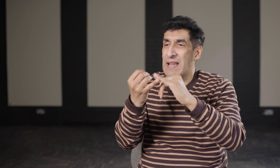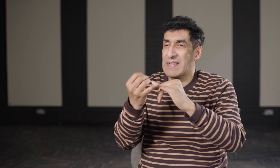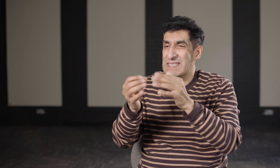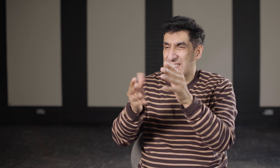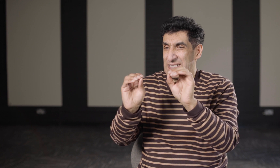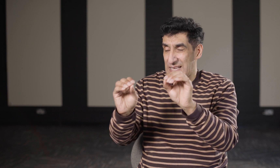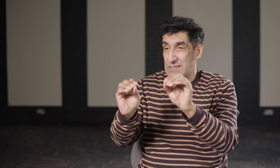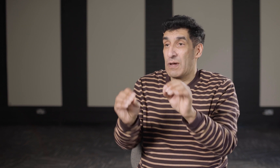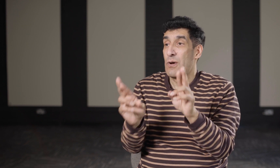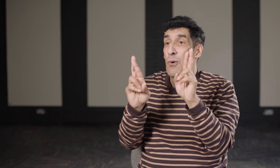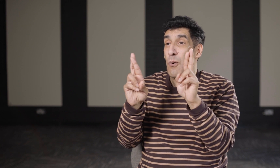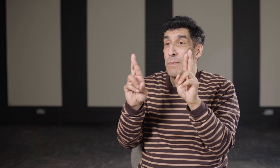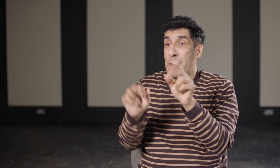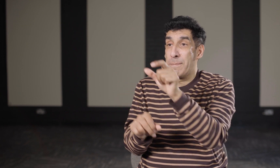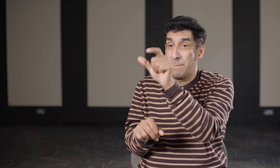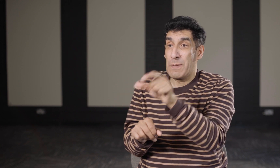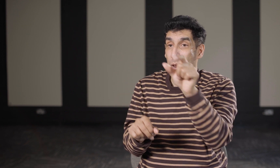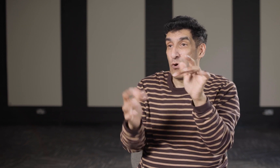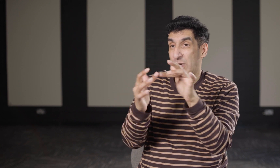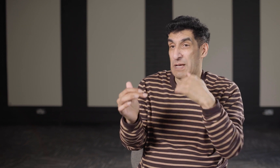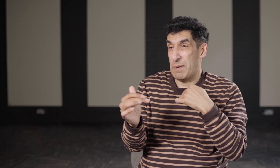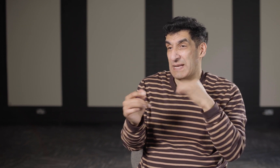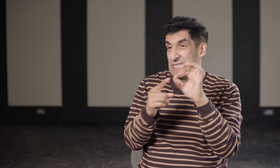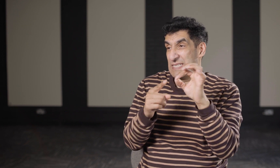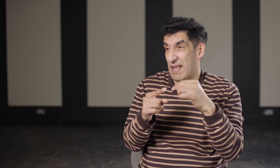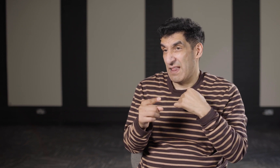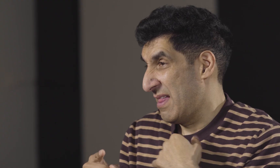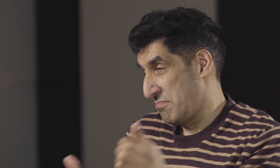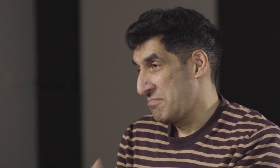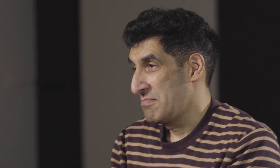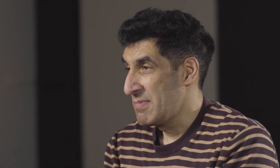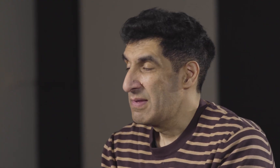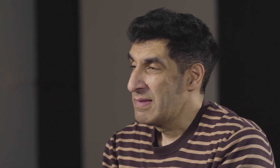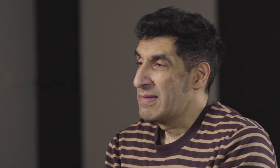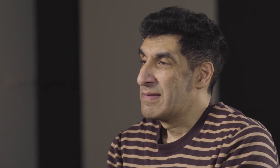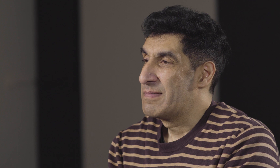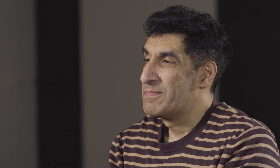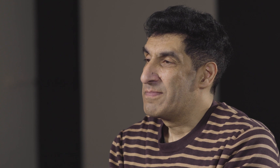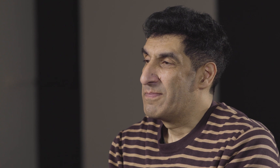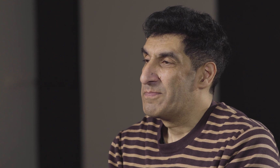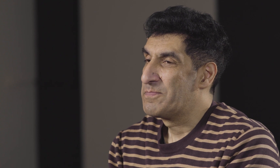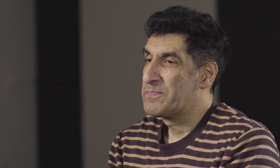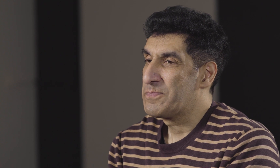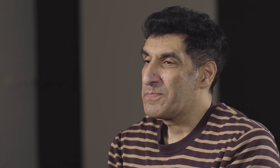And I hope people take that opportunity to opt for sign language courses and either contact